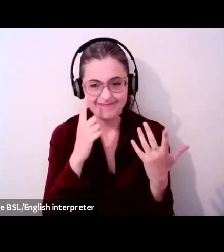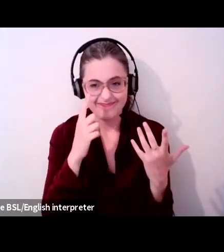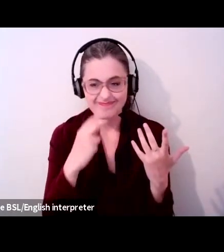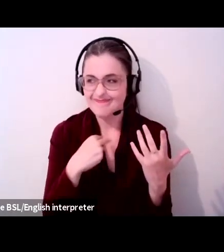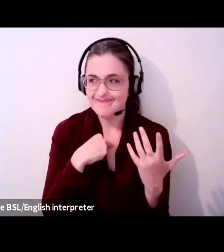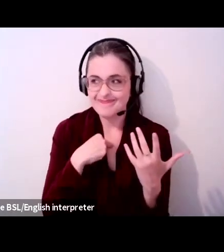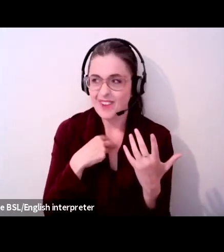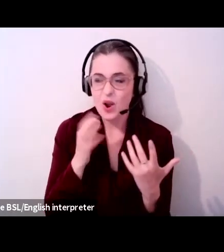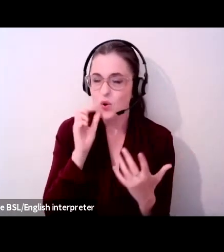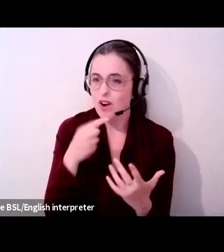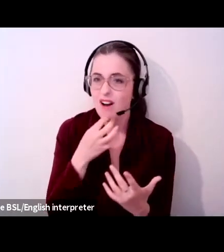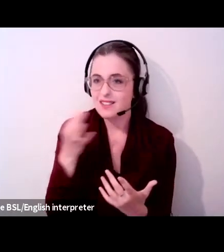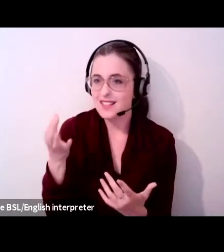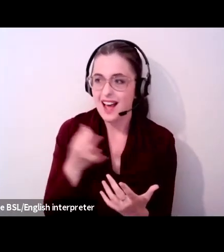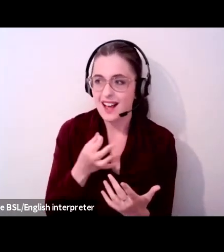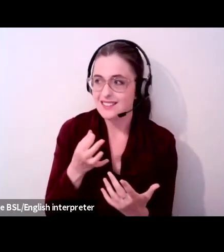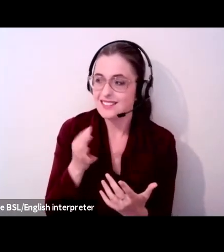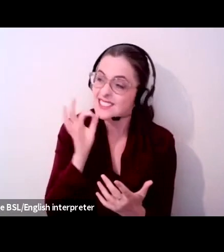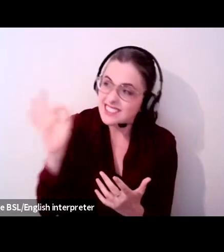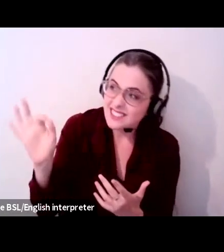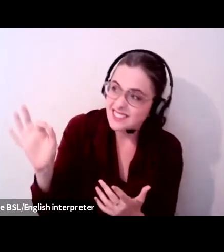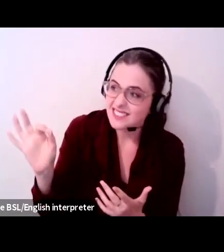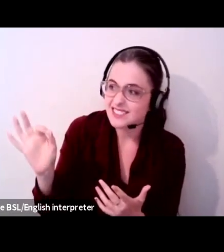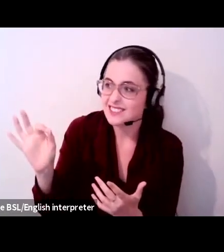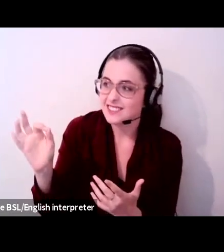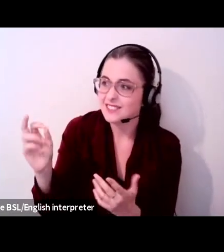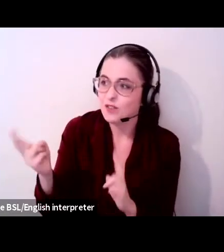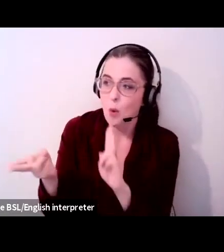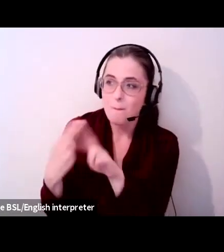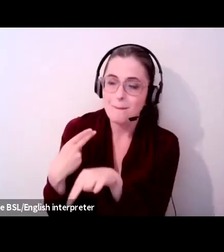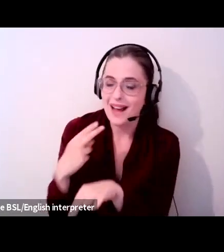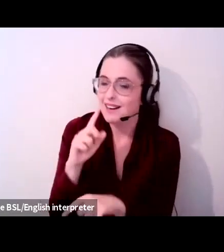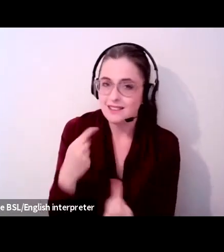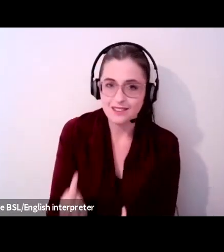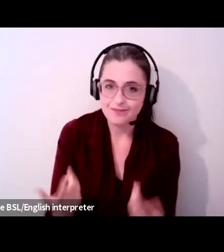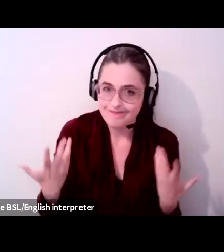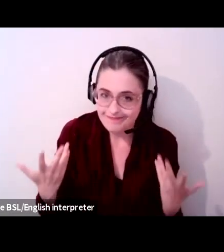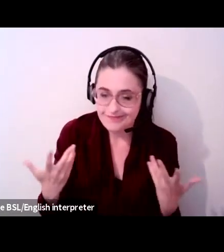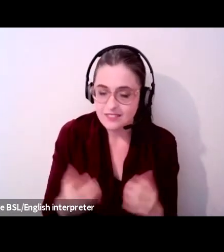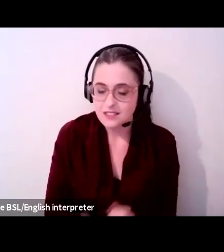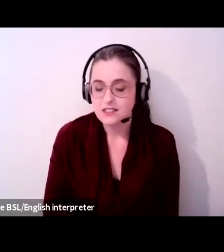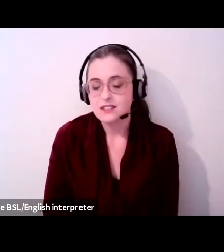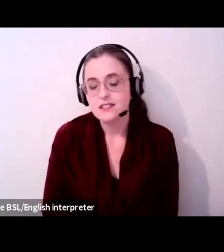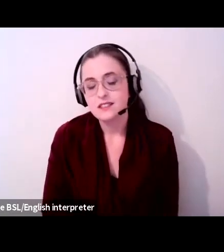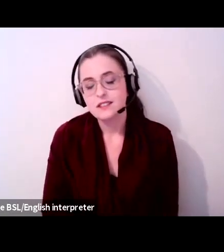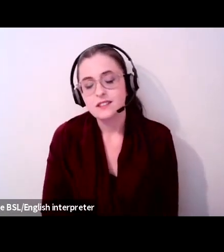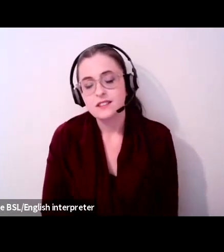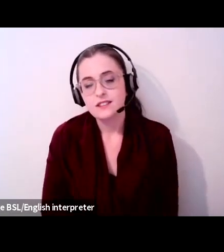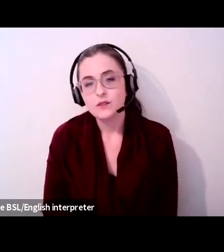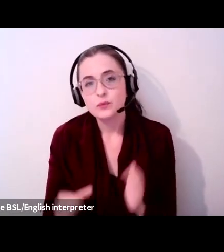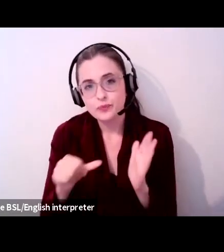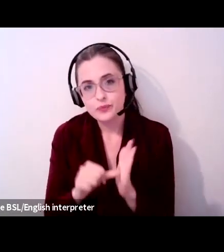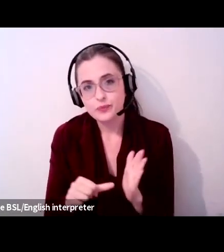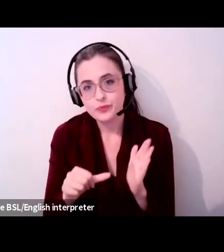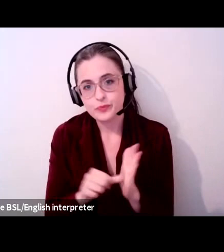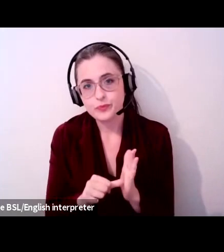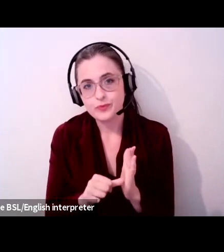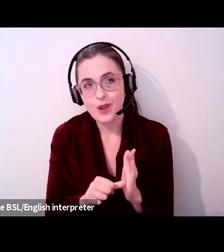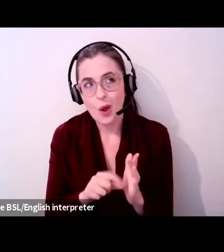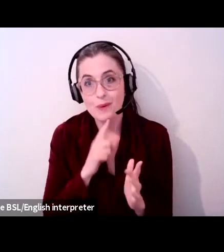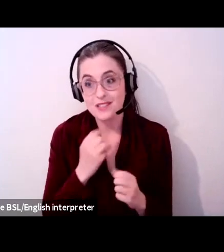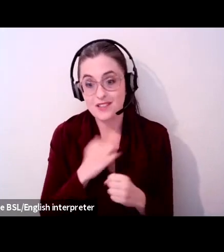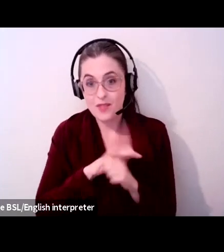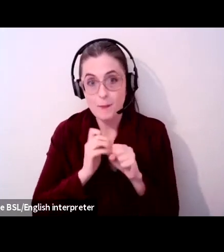ask local authority to not to pay it or pay it back. And of course, the difficulty, especially with the